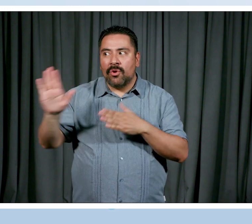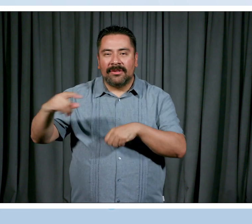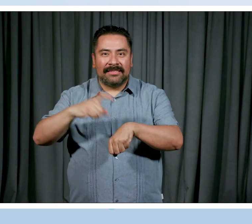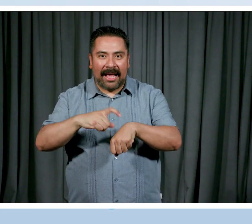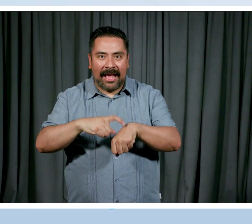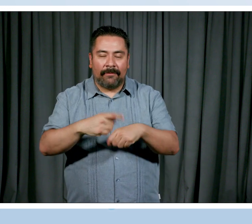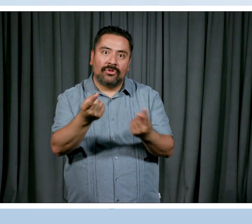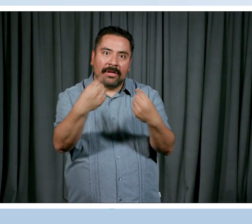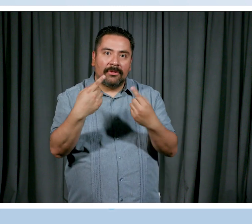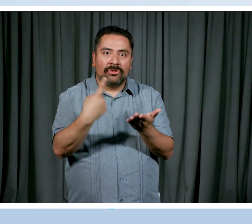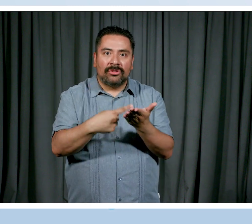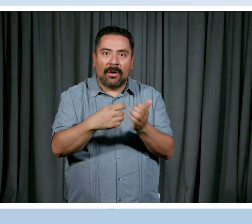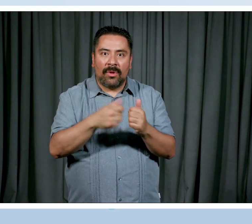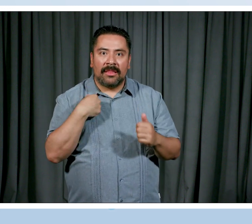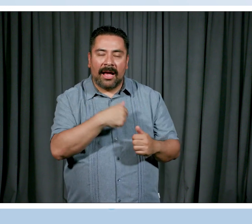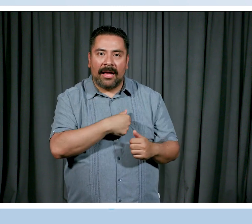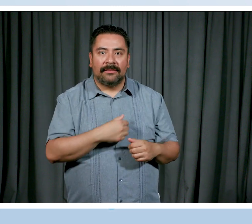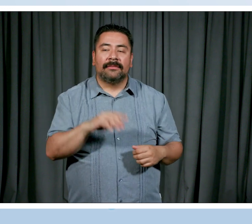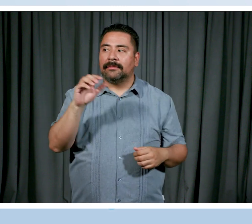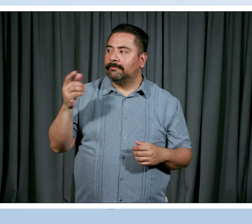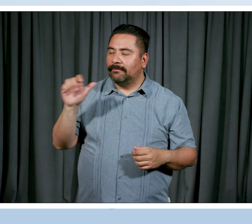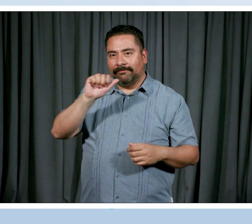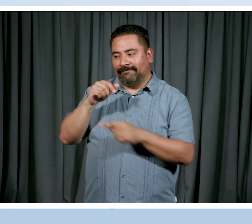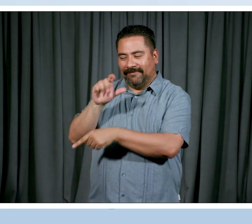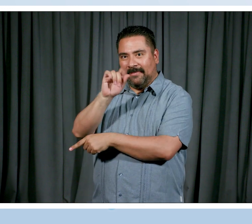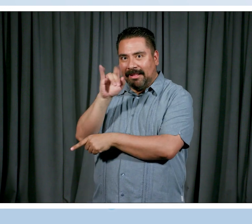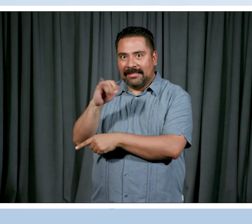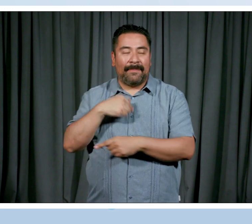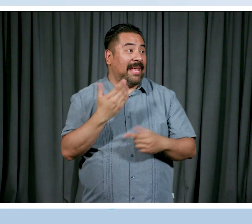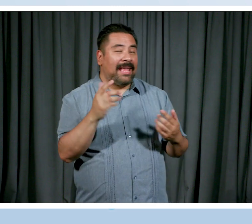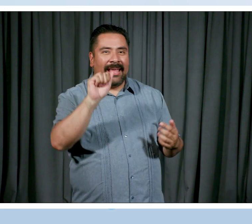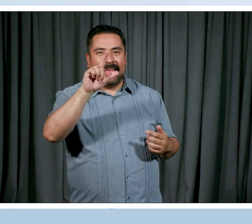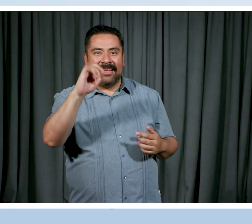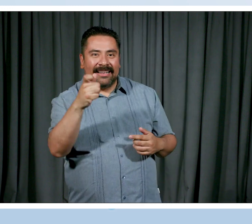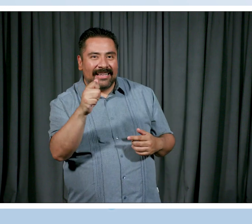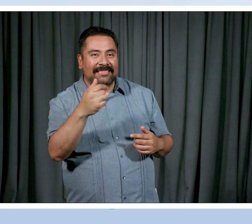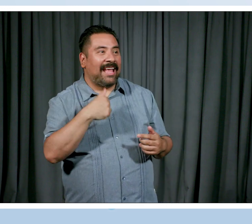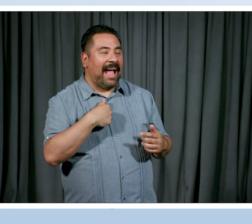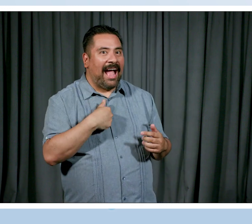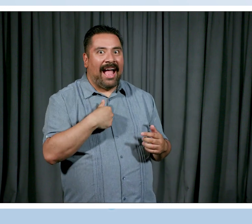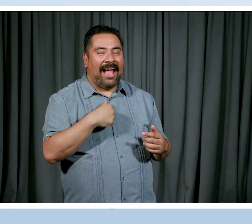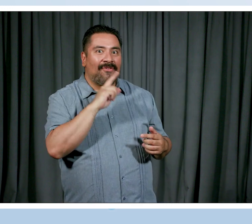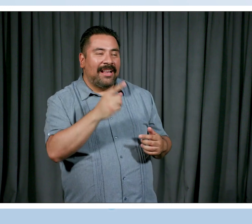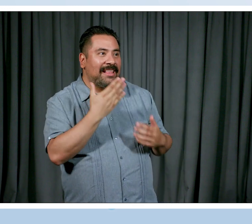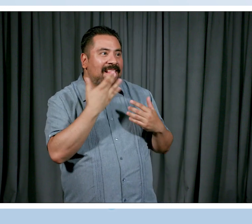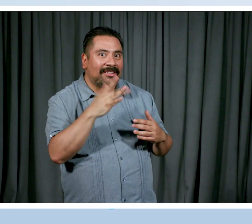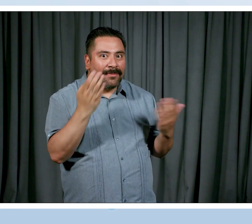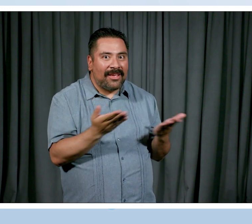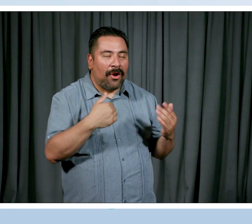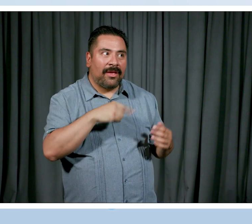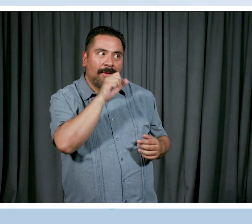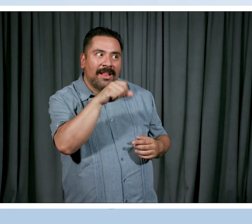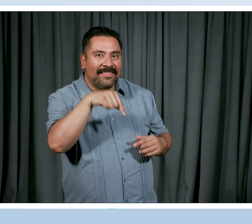time and coming out to talk to us. I am so happy to be here, and you guys are so cool. I'm fangirling the show you